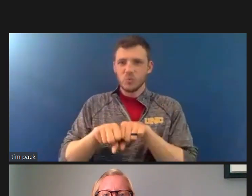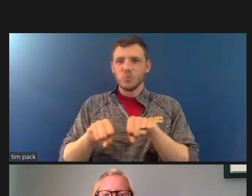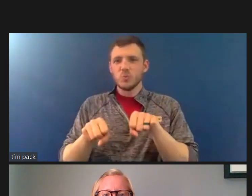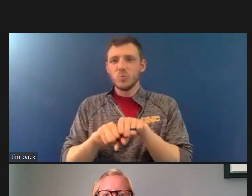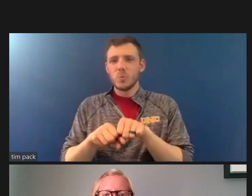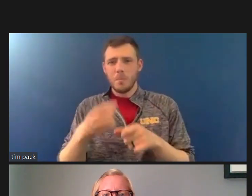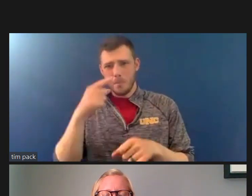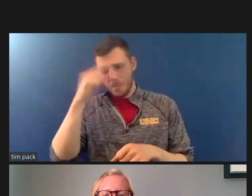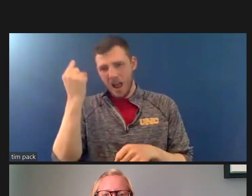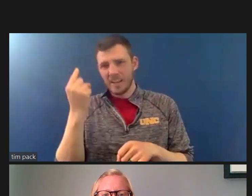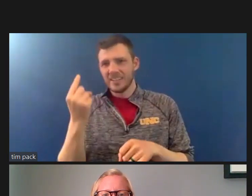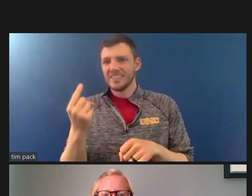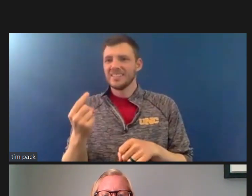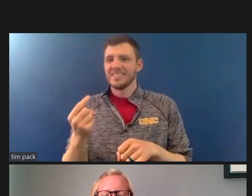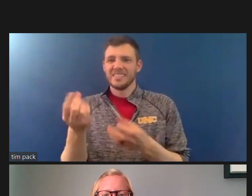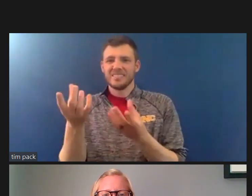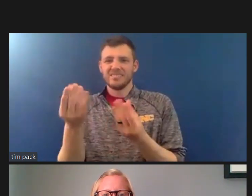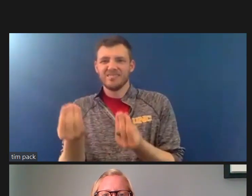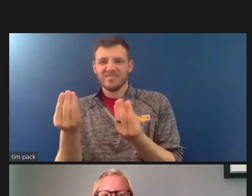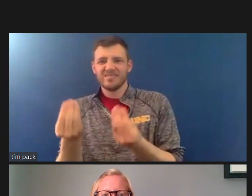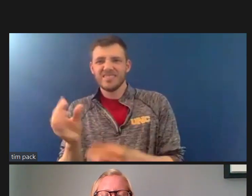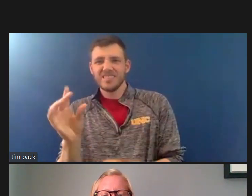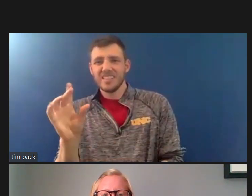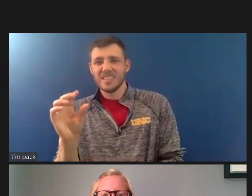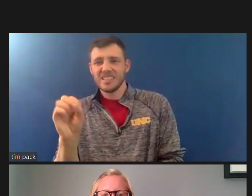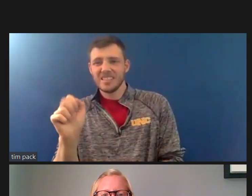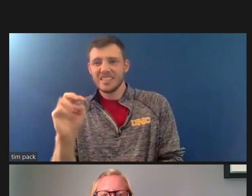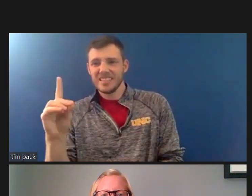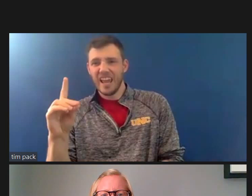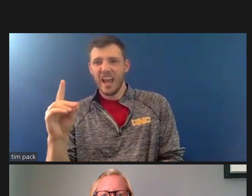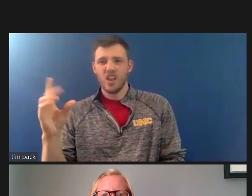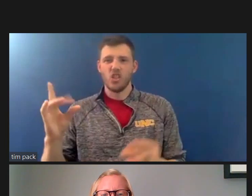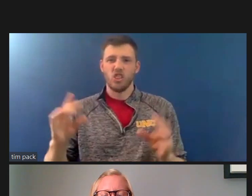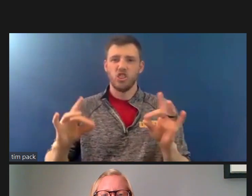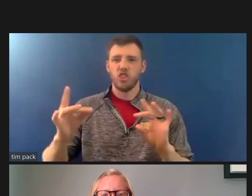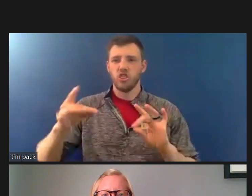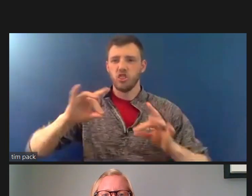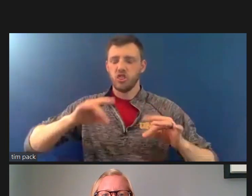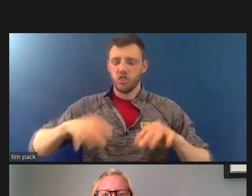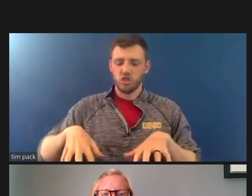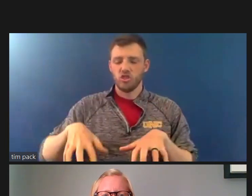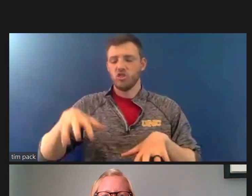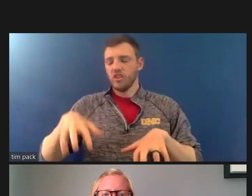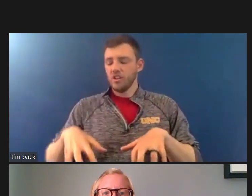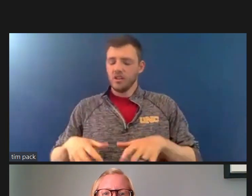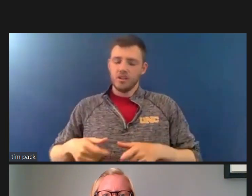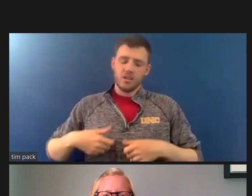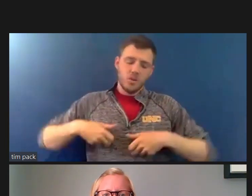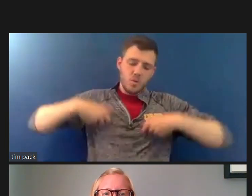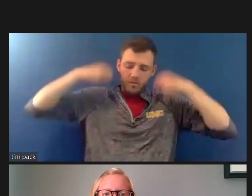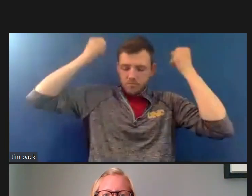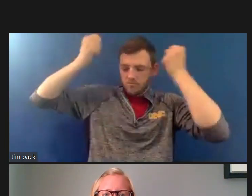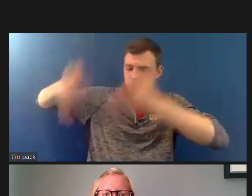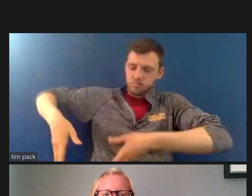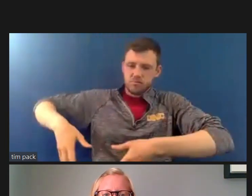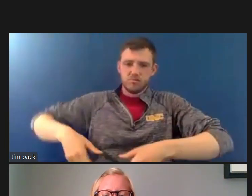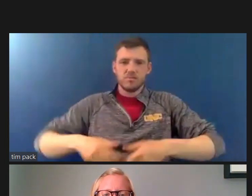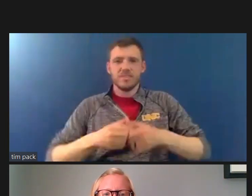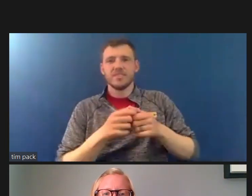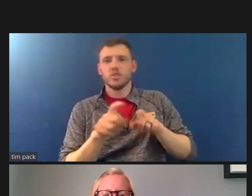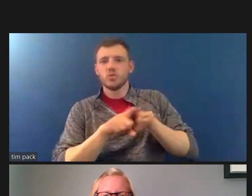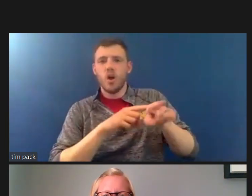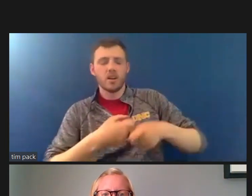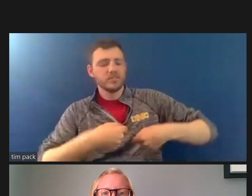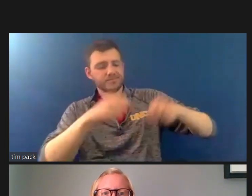weight of clothes, kicked his shoes off fiercely, and ripped off each stocking with its elastic garter in a single movement. Then